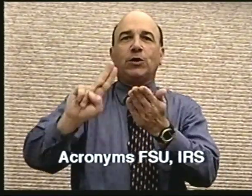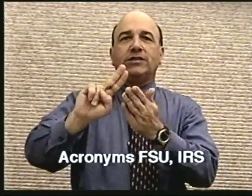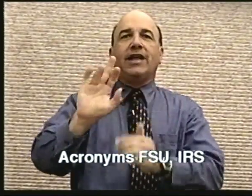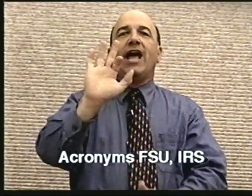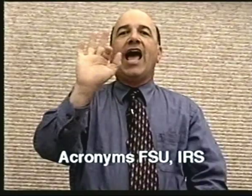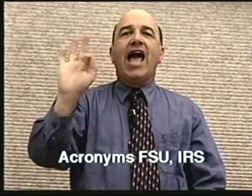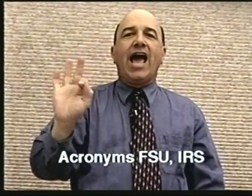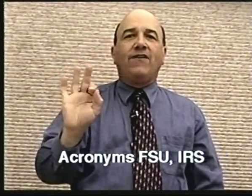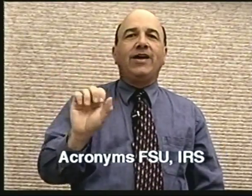University,